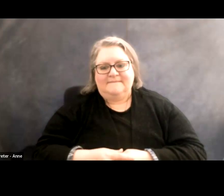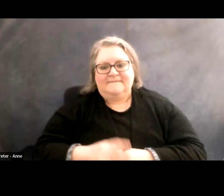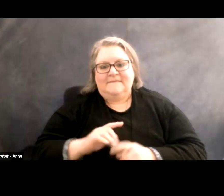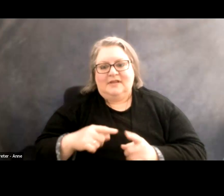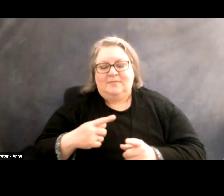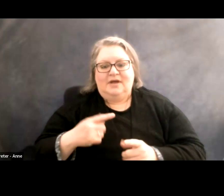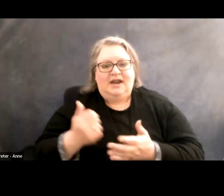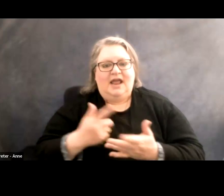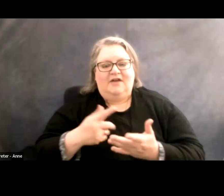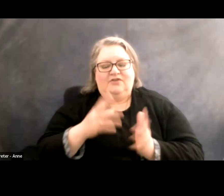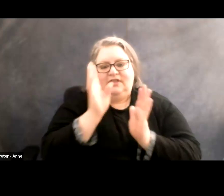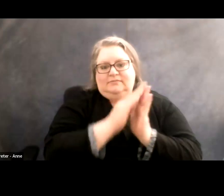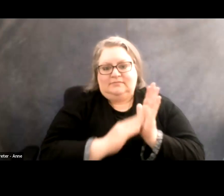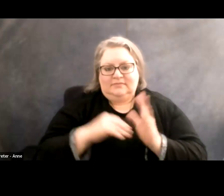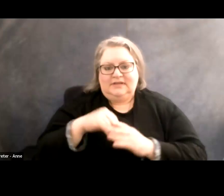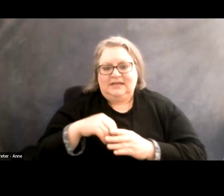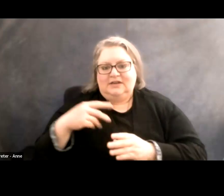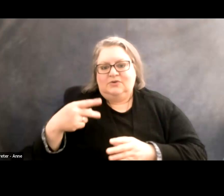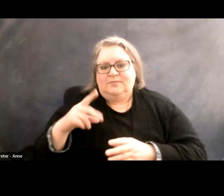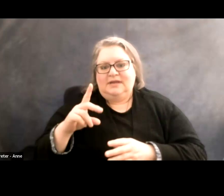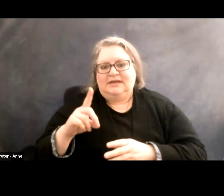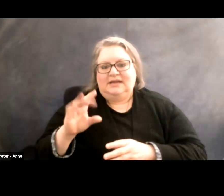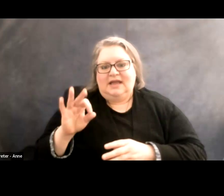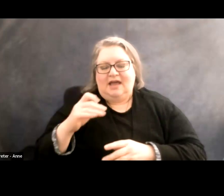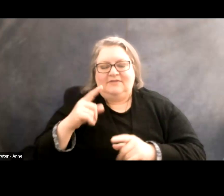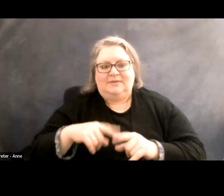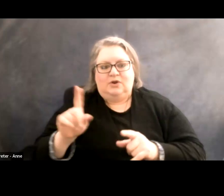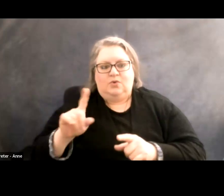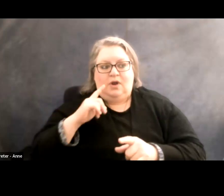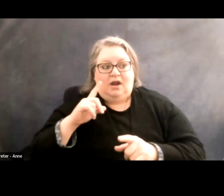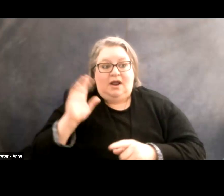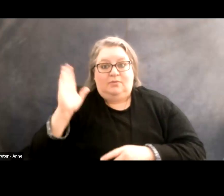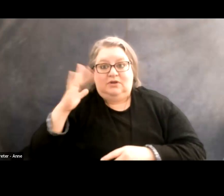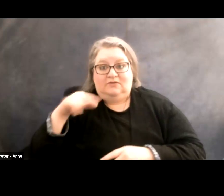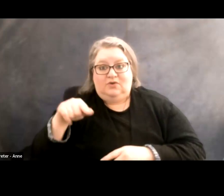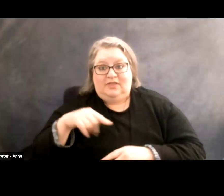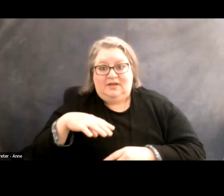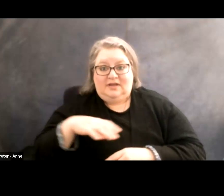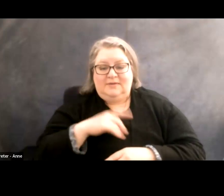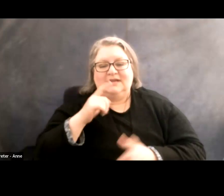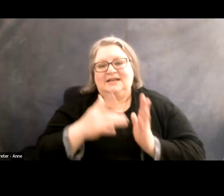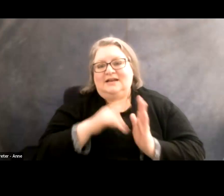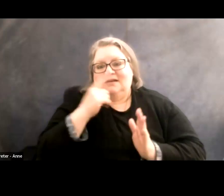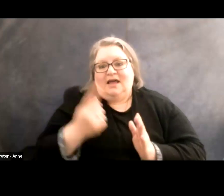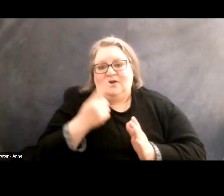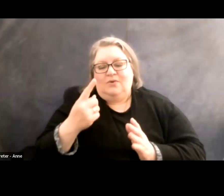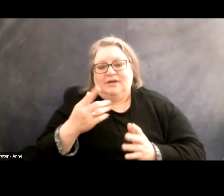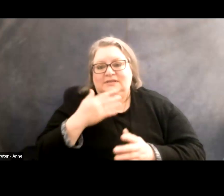I put everything in a PDF. And depending on where I'm presenting to these committees, technology is not always the